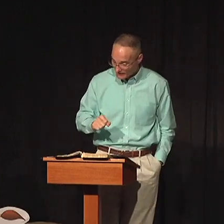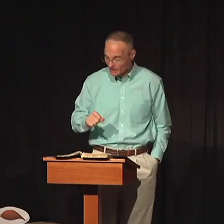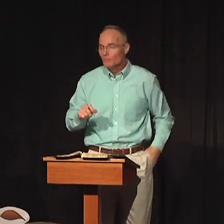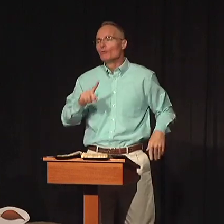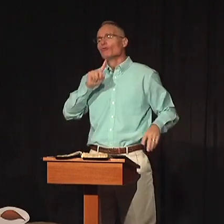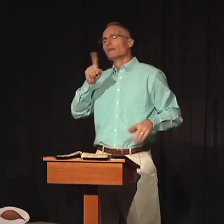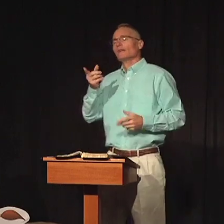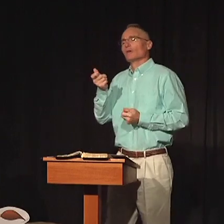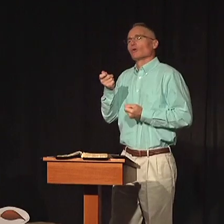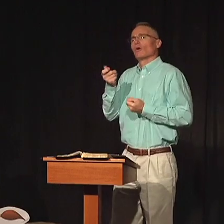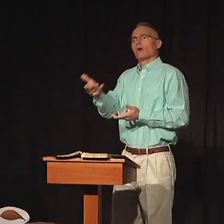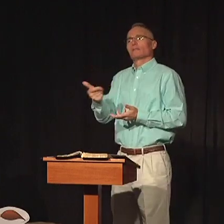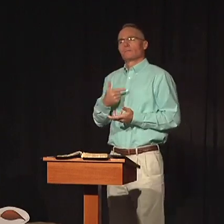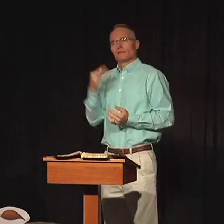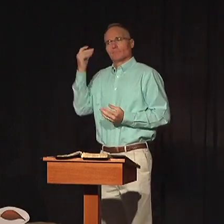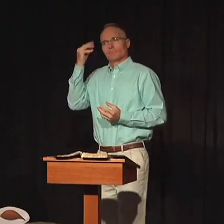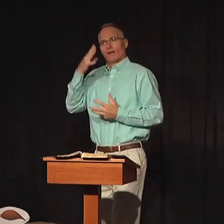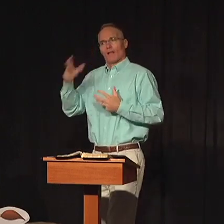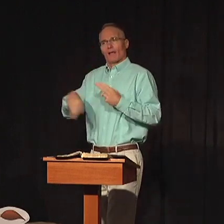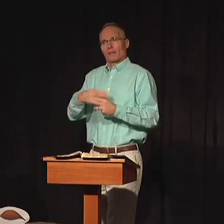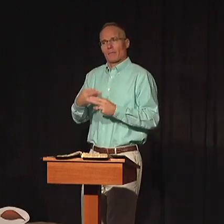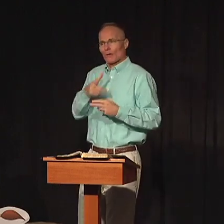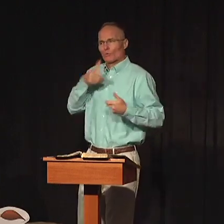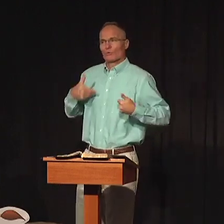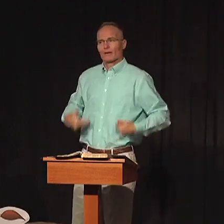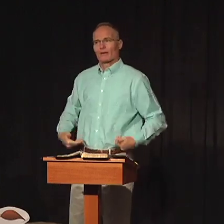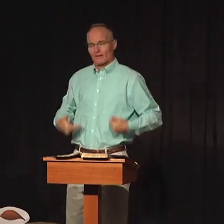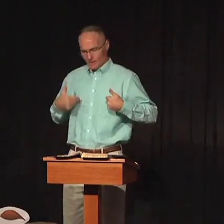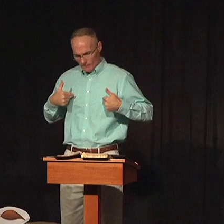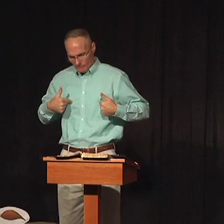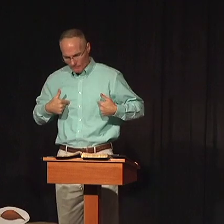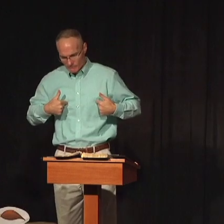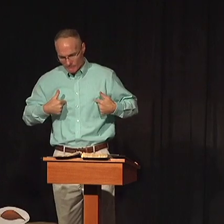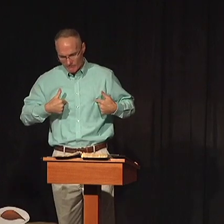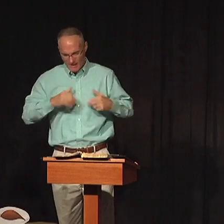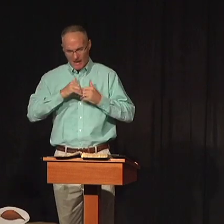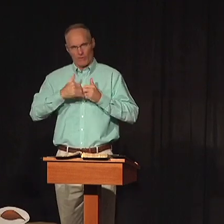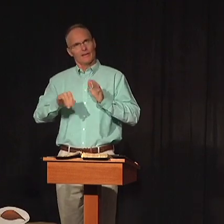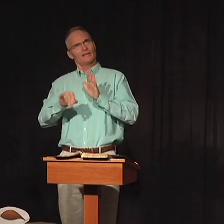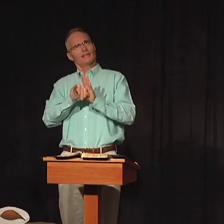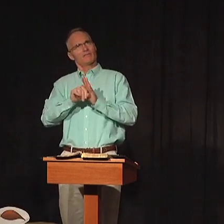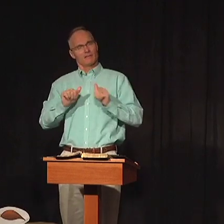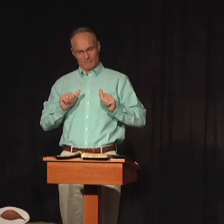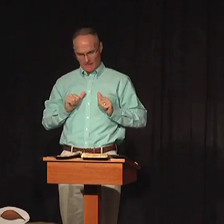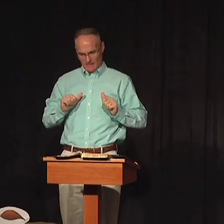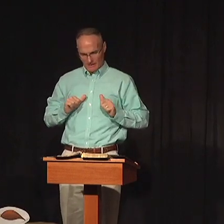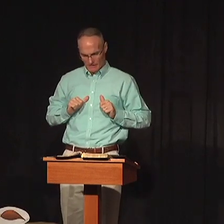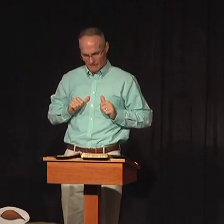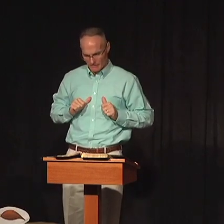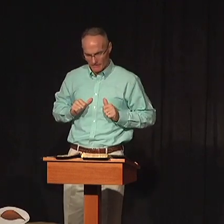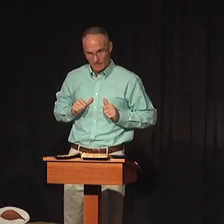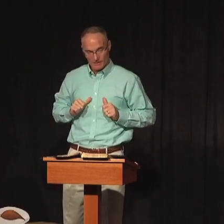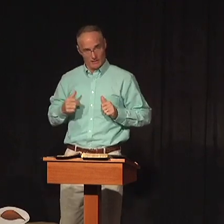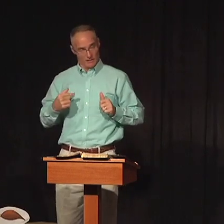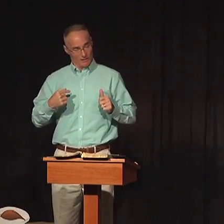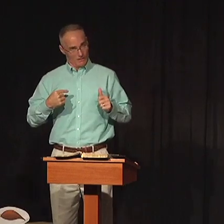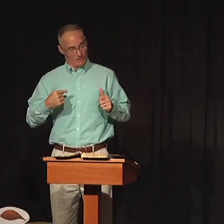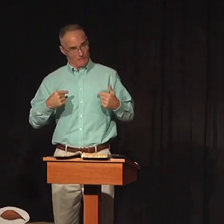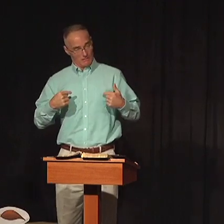It was fascinating. And it really caused me to think a lot about who I am, how I identify myself.